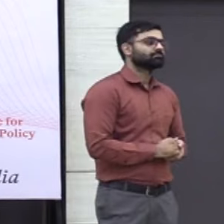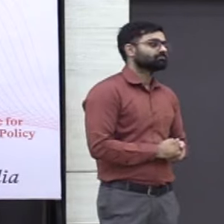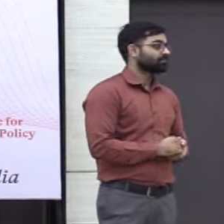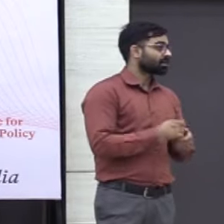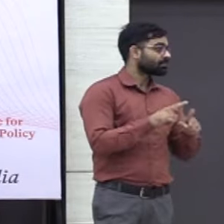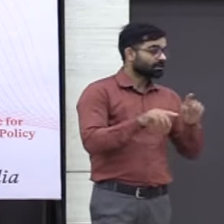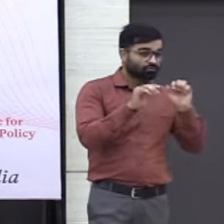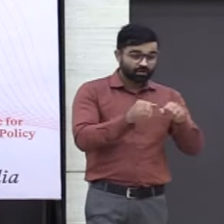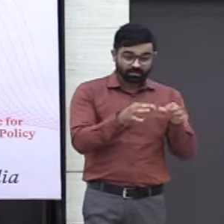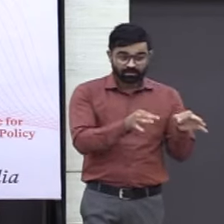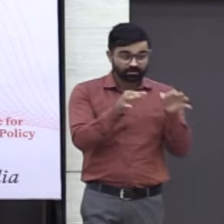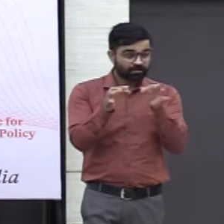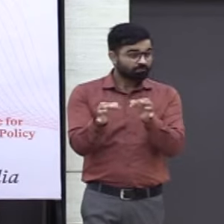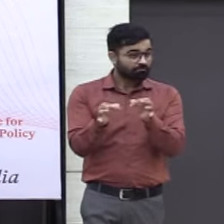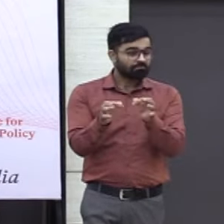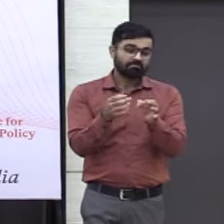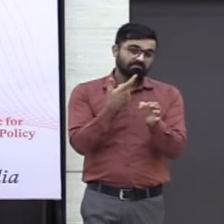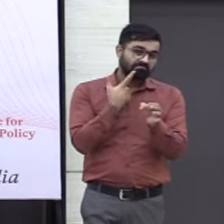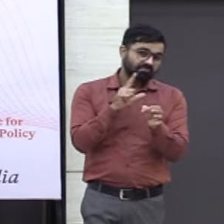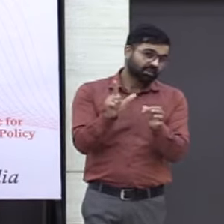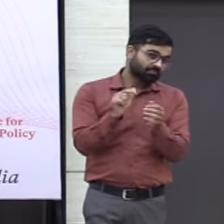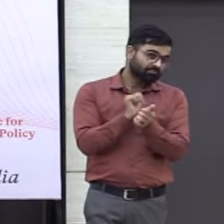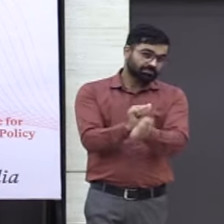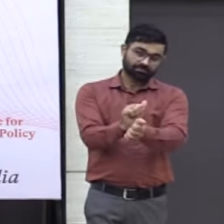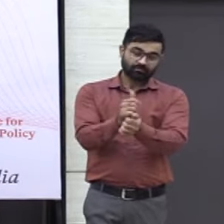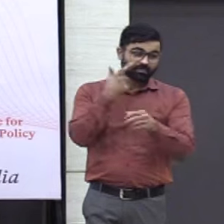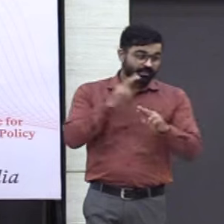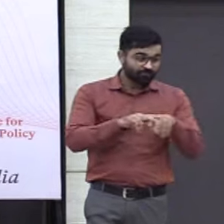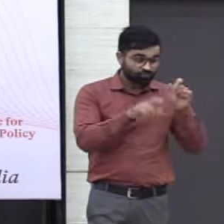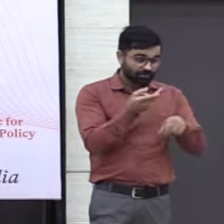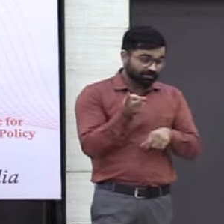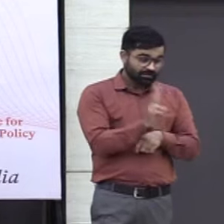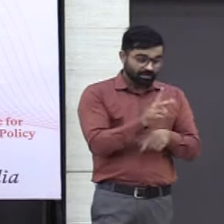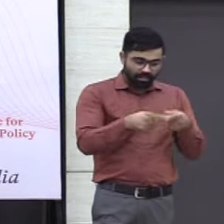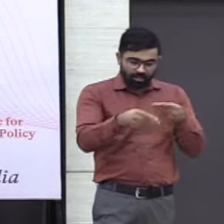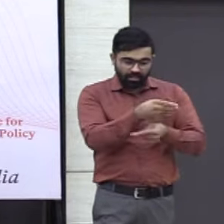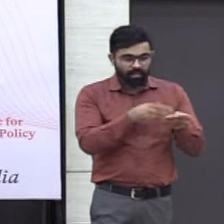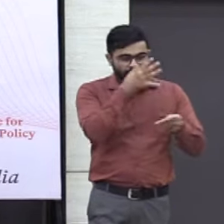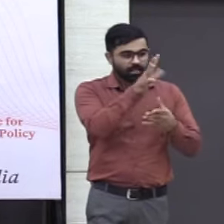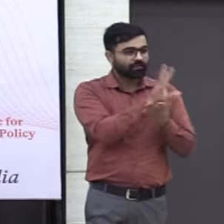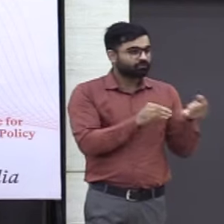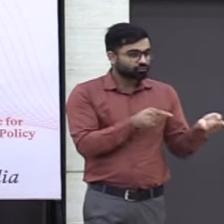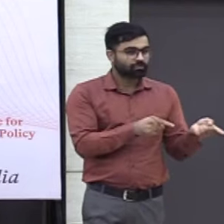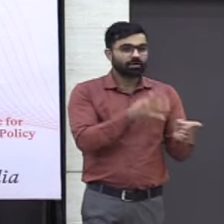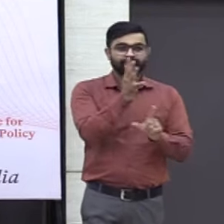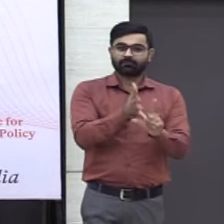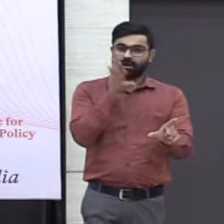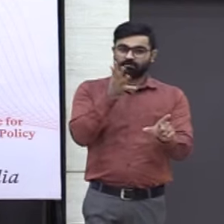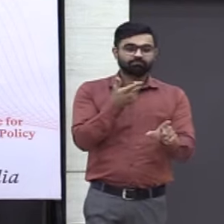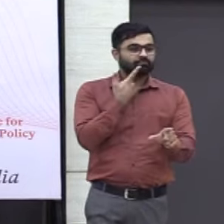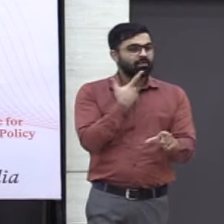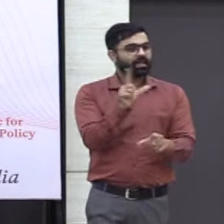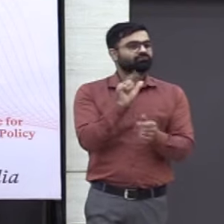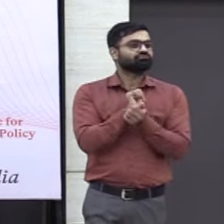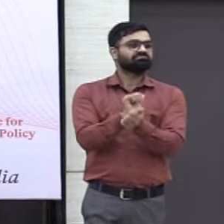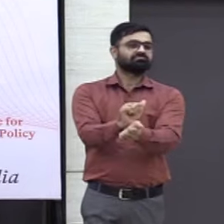But which may extend to imprisonment for life. If two people commit an economic offense, 5 years or imprisonment